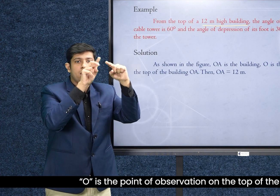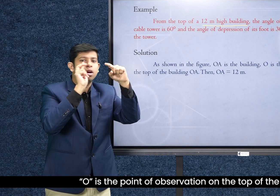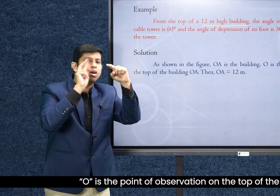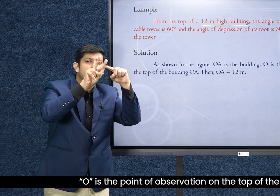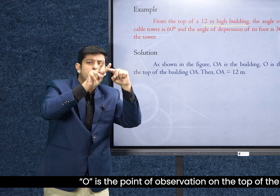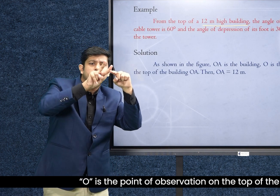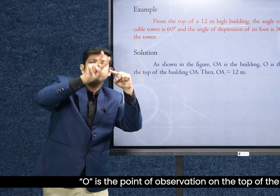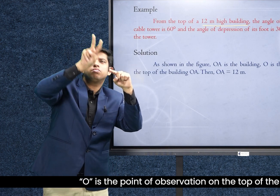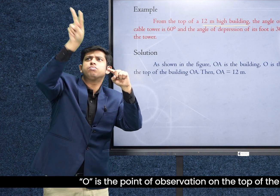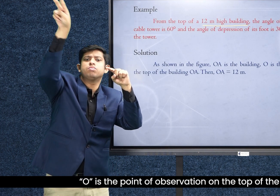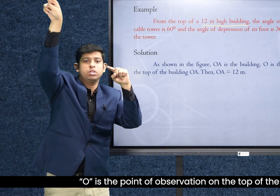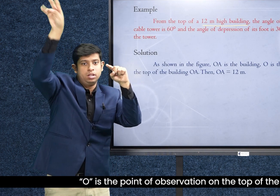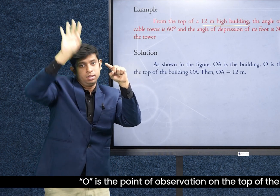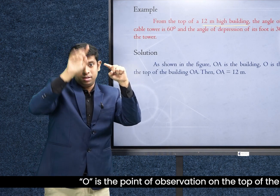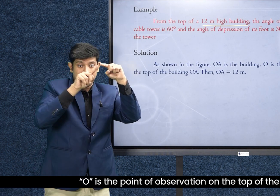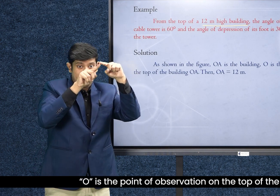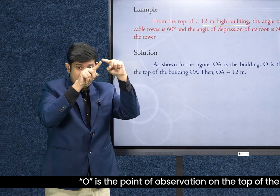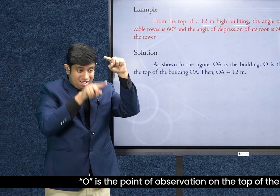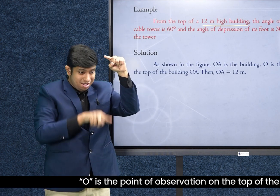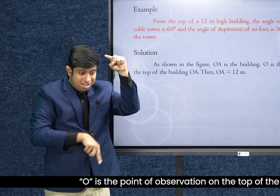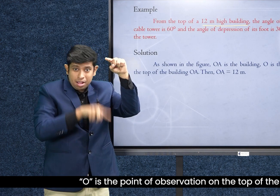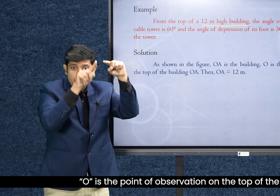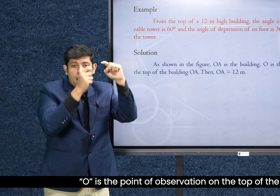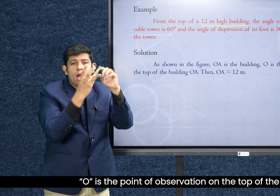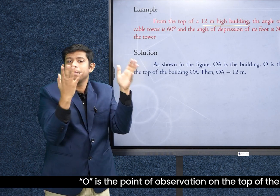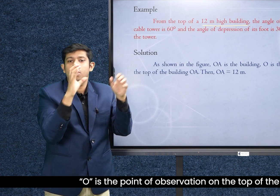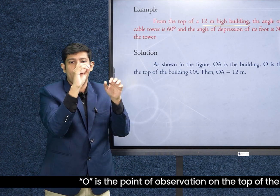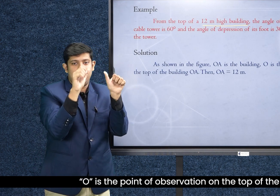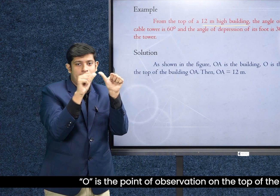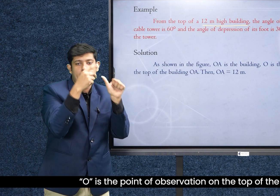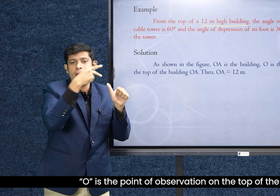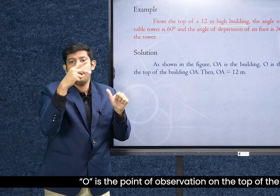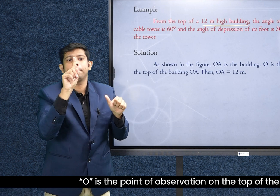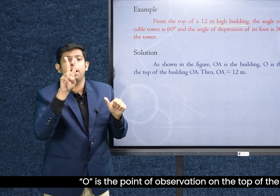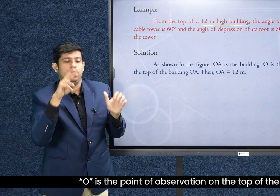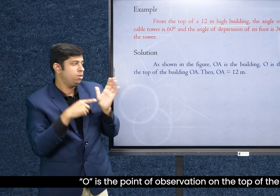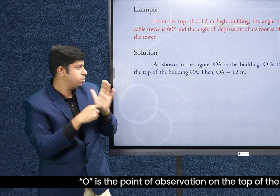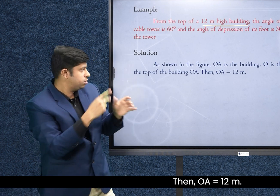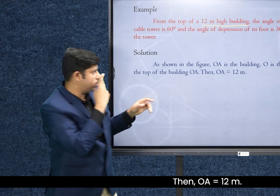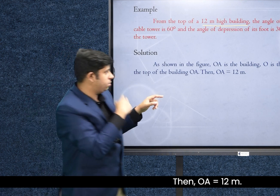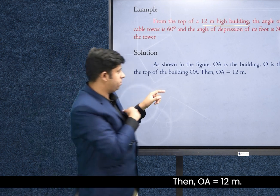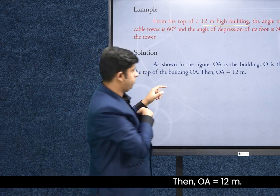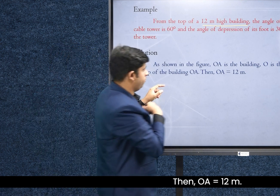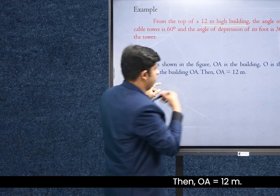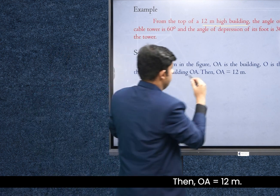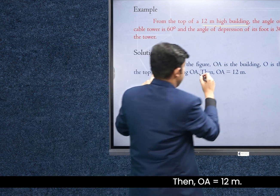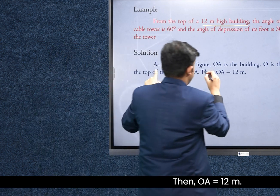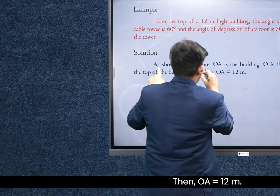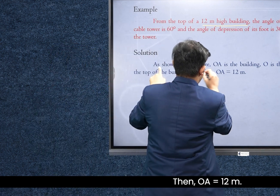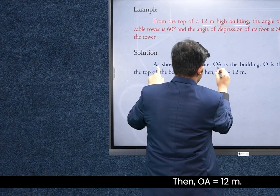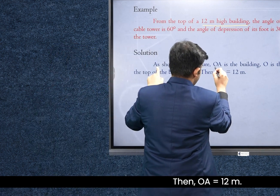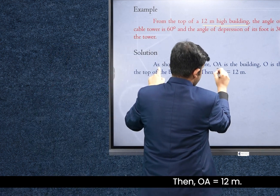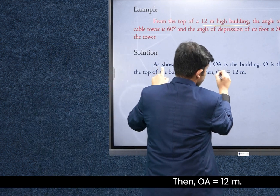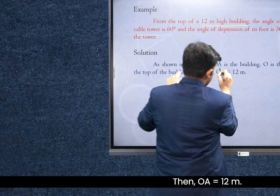O is the point of observation on the top of the building OA. Then OA is equal to 12 meter.